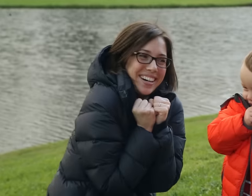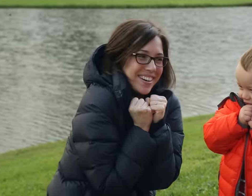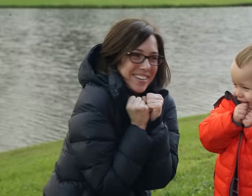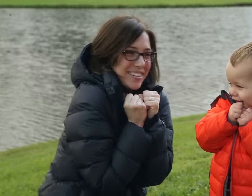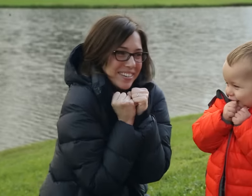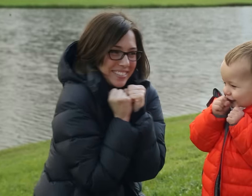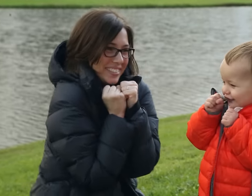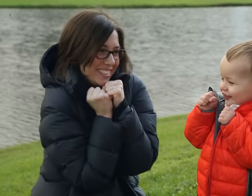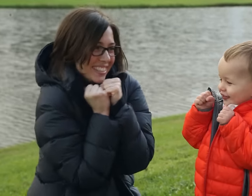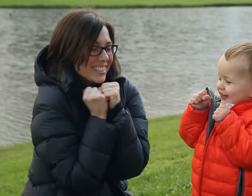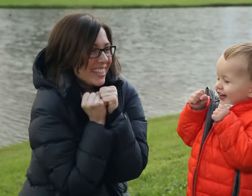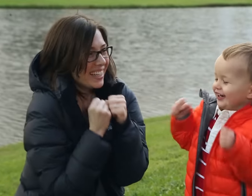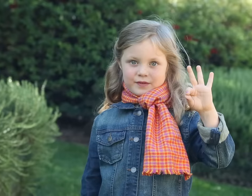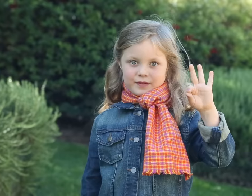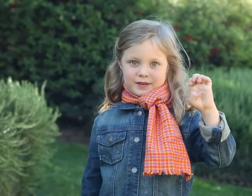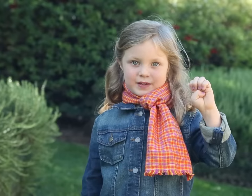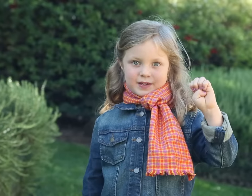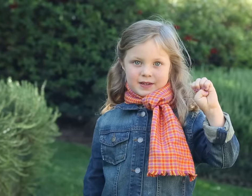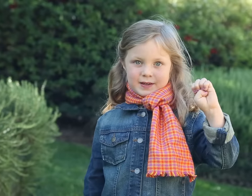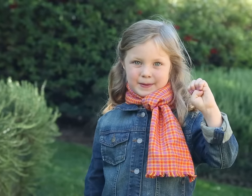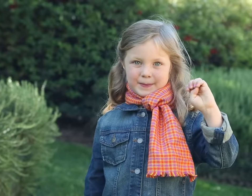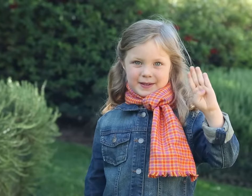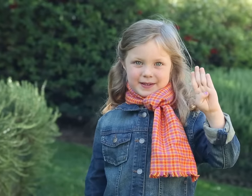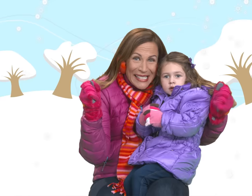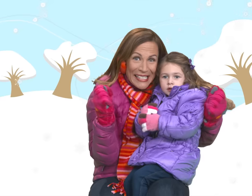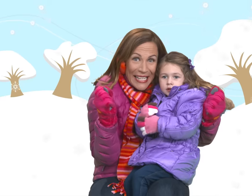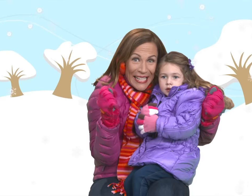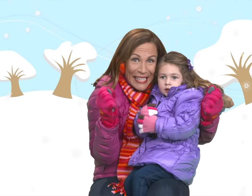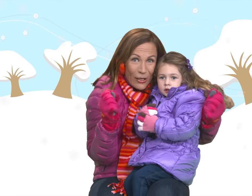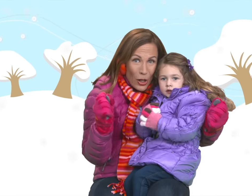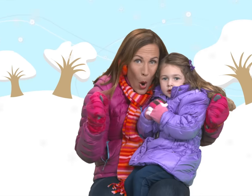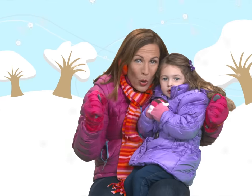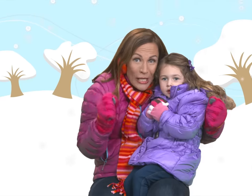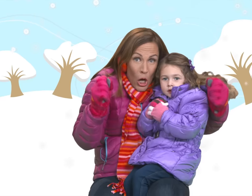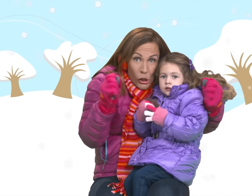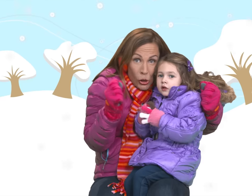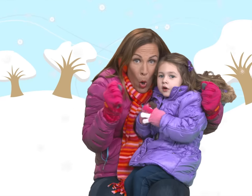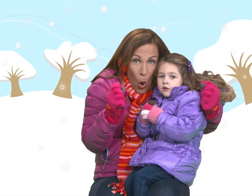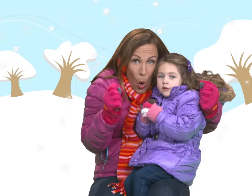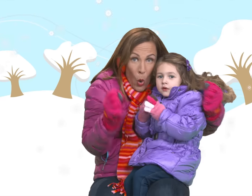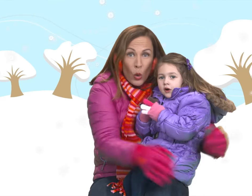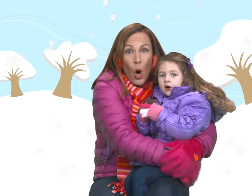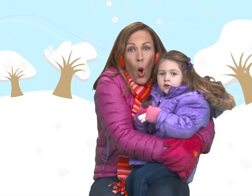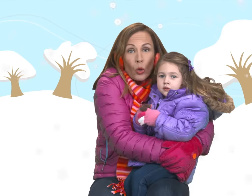January, January, Still cold, so cold.